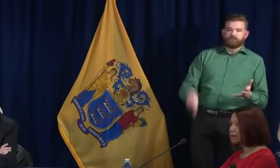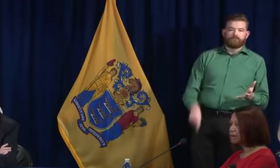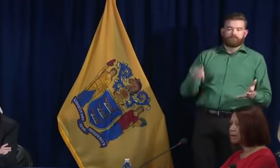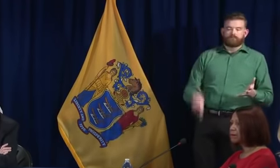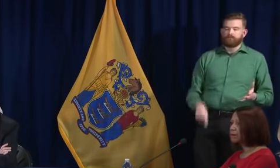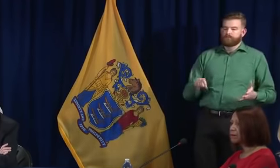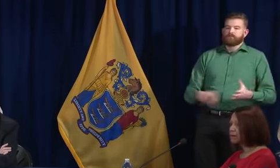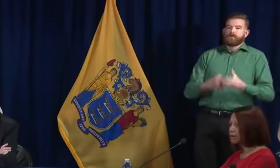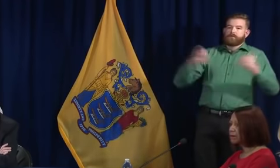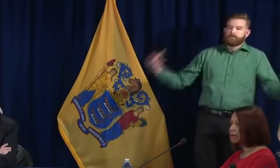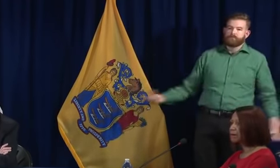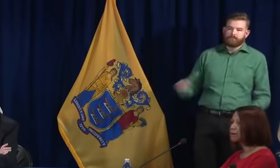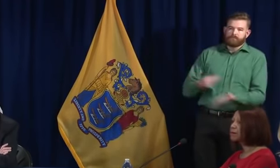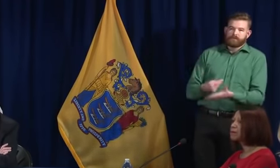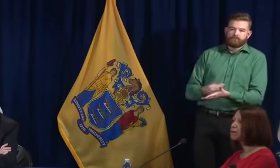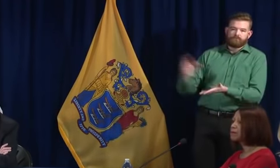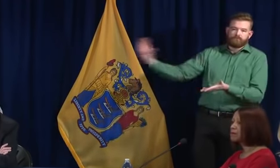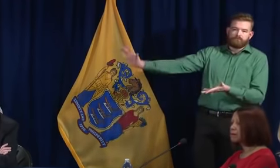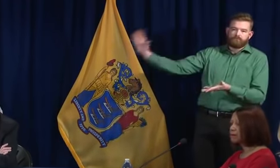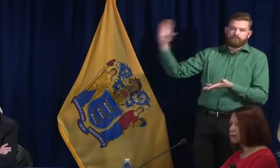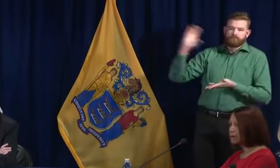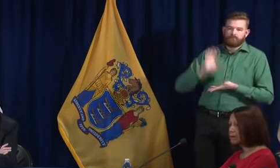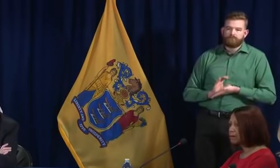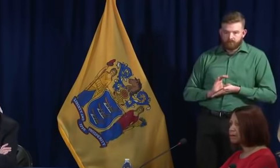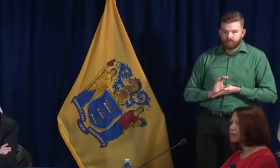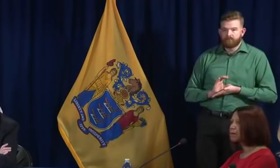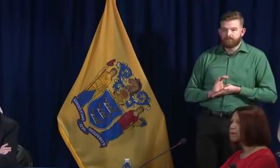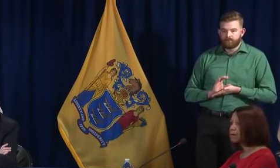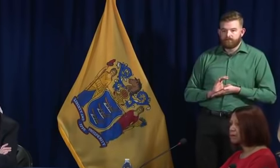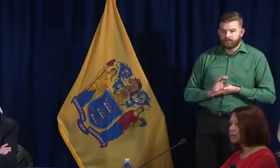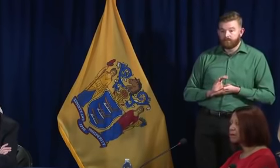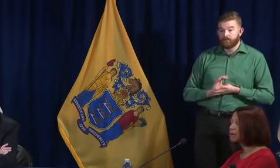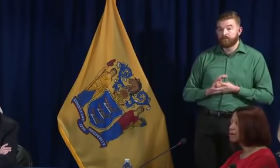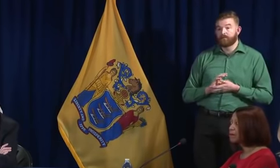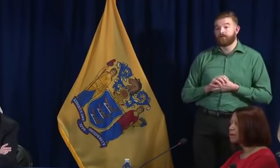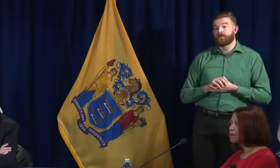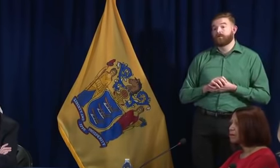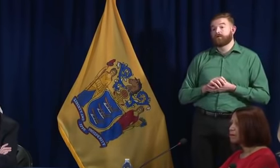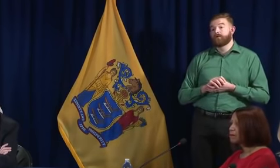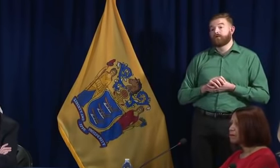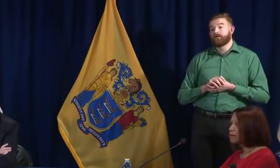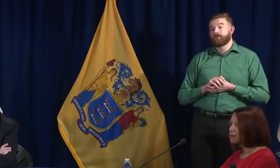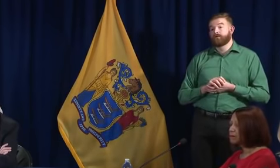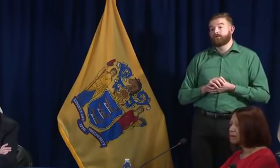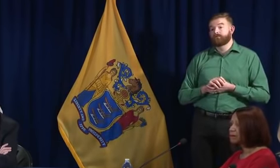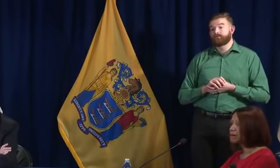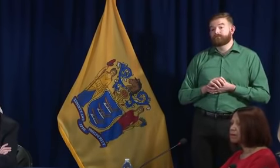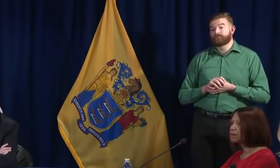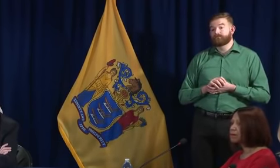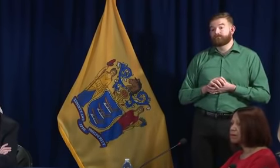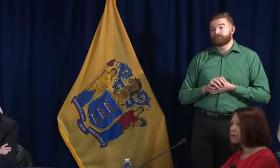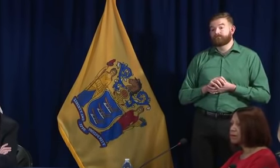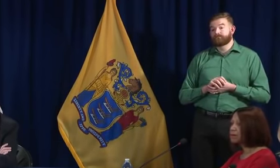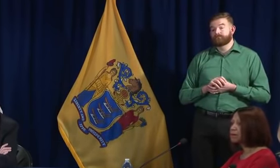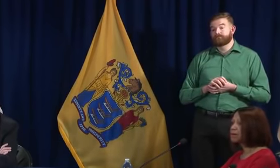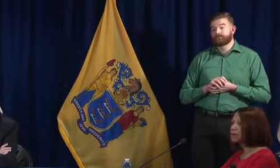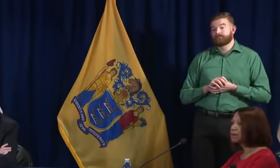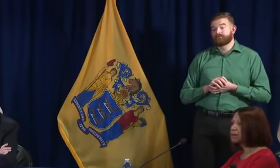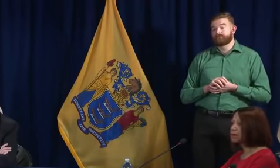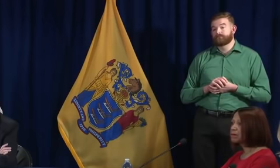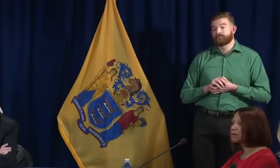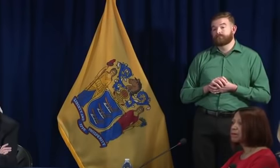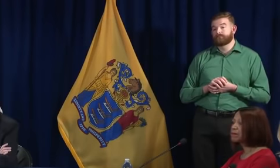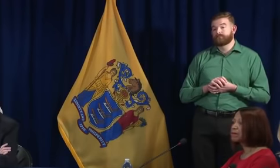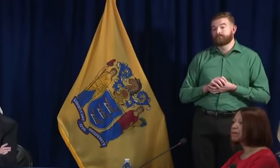not be unkind to our country if we overshoot. History will be very unkind to our